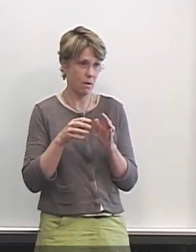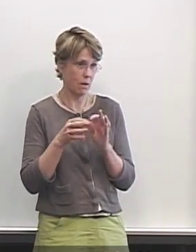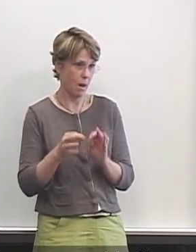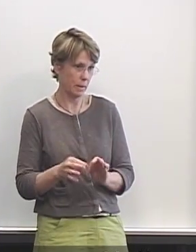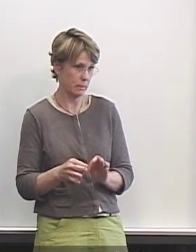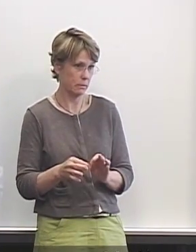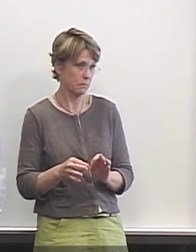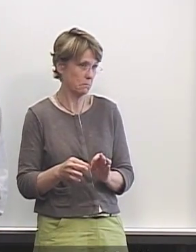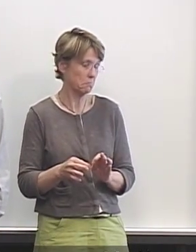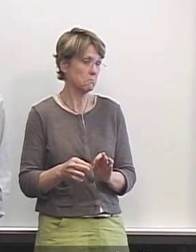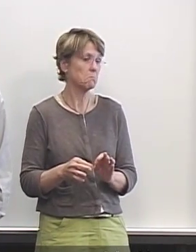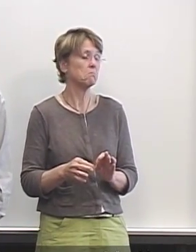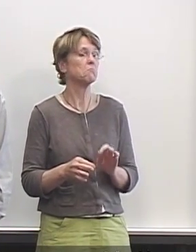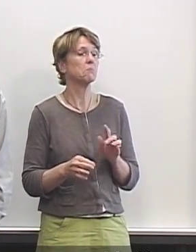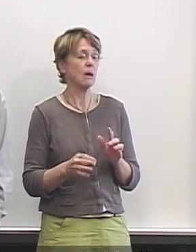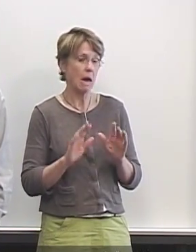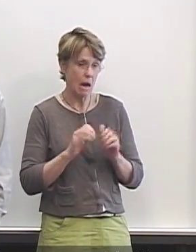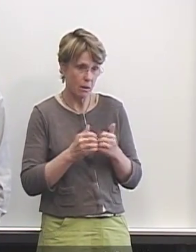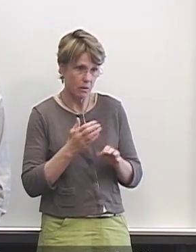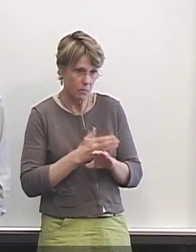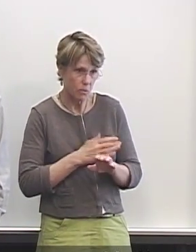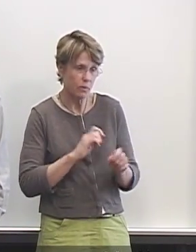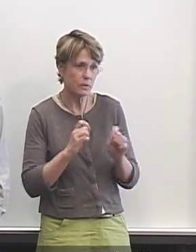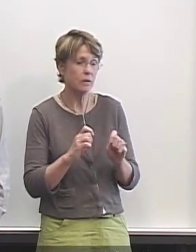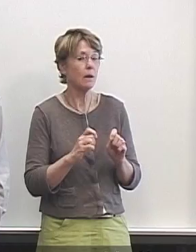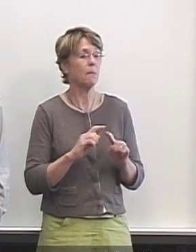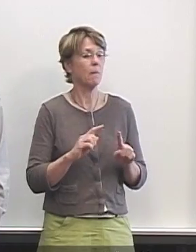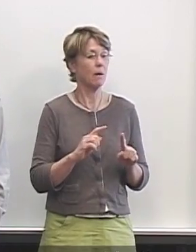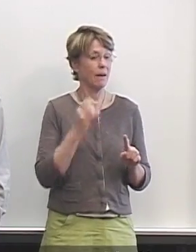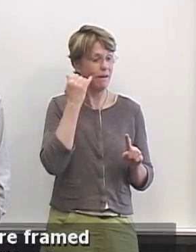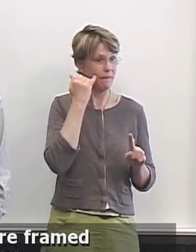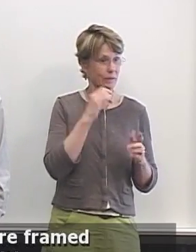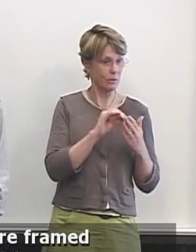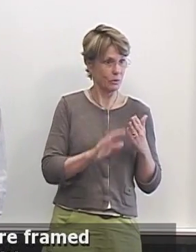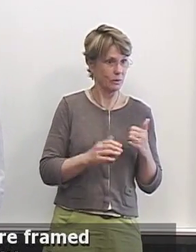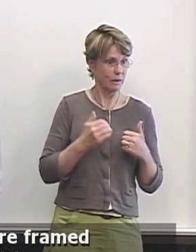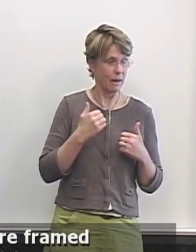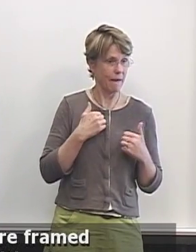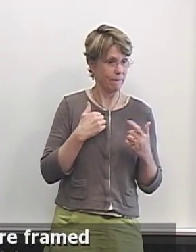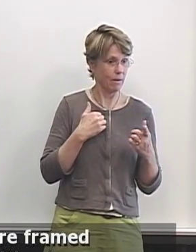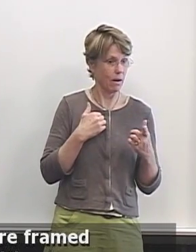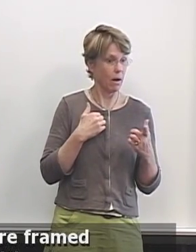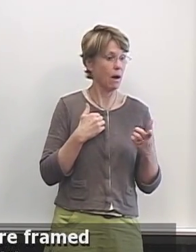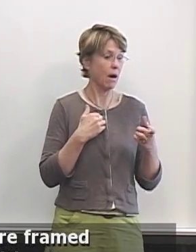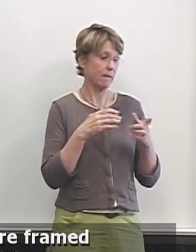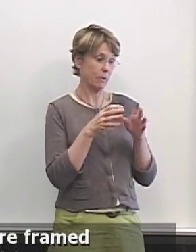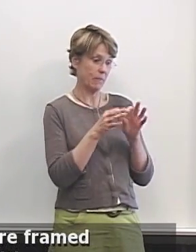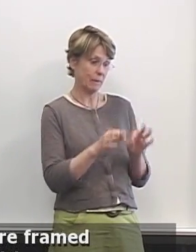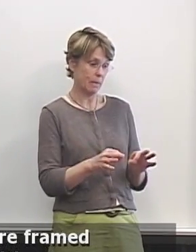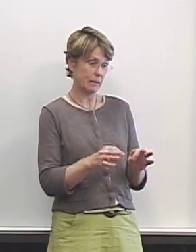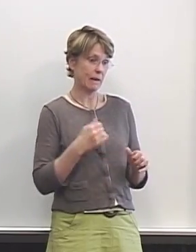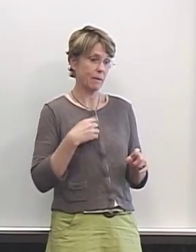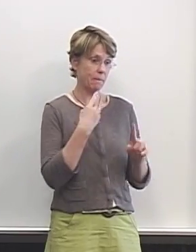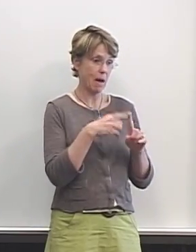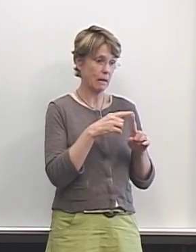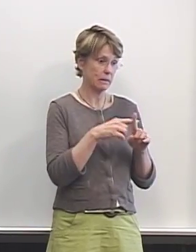We know that they respond better if they're framed in a positive tone.